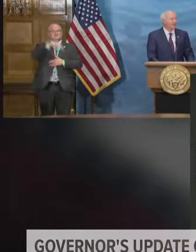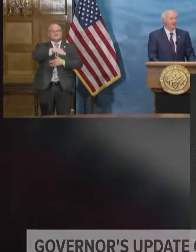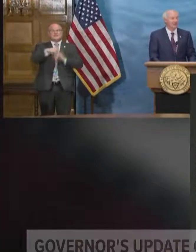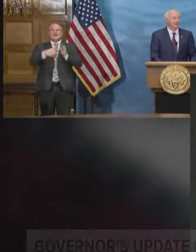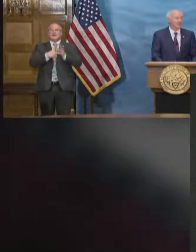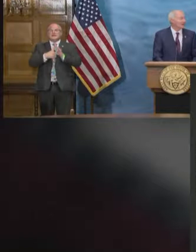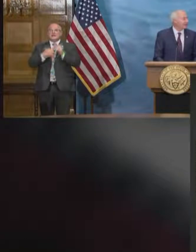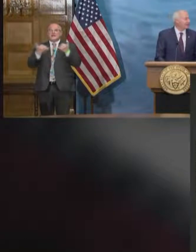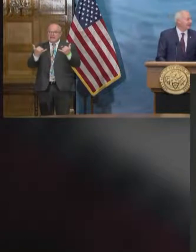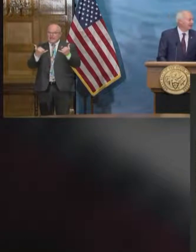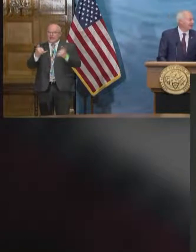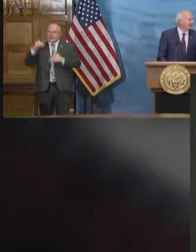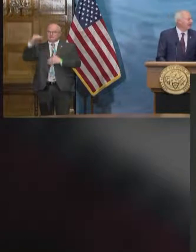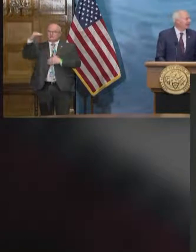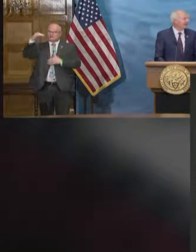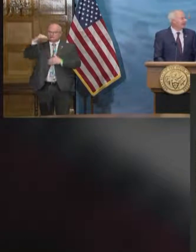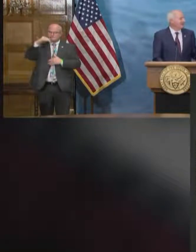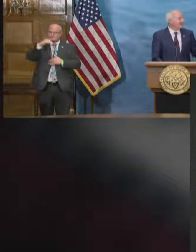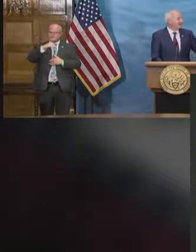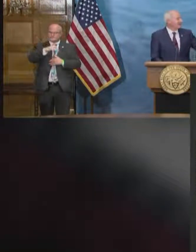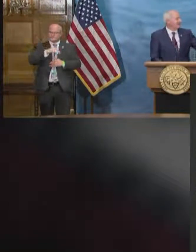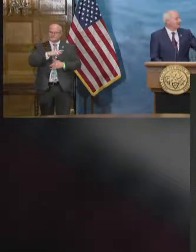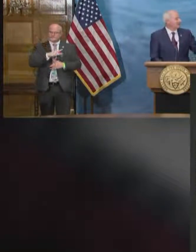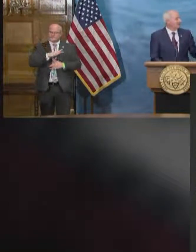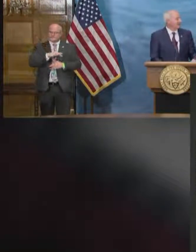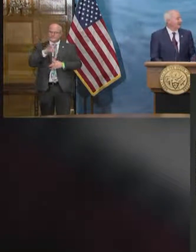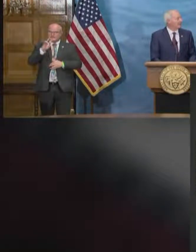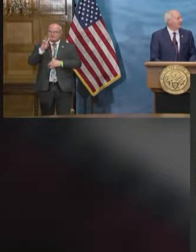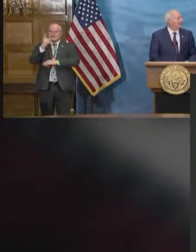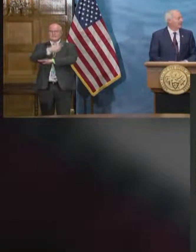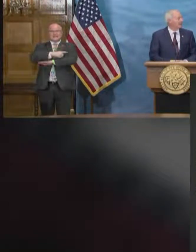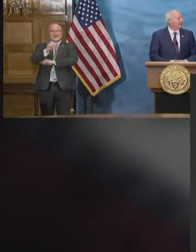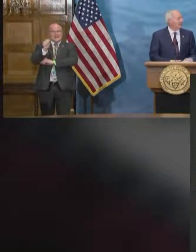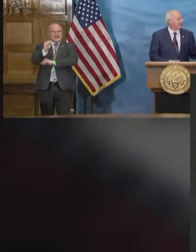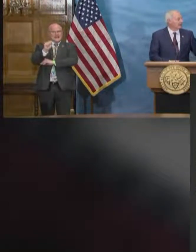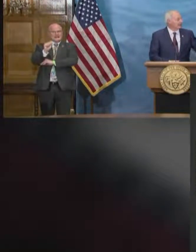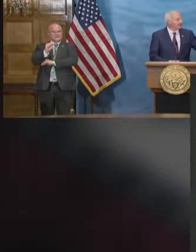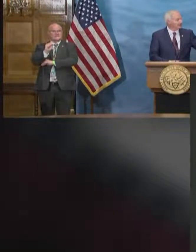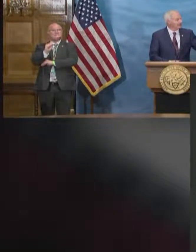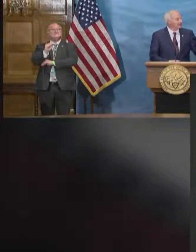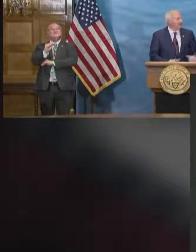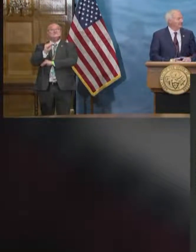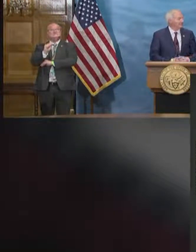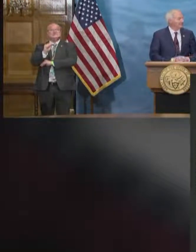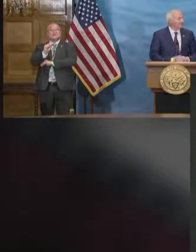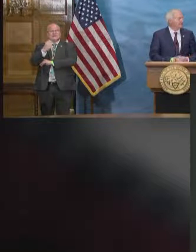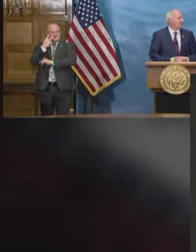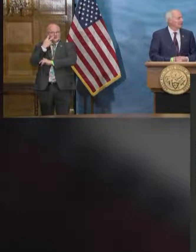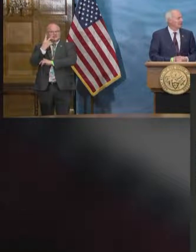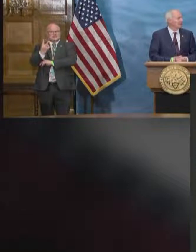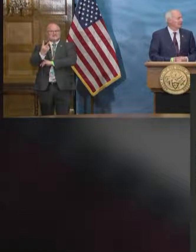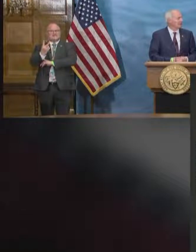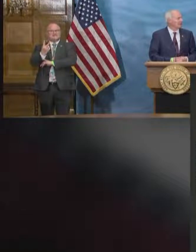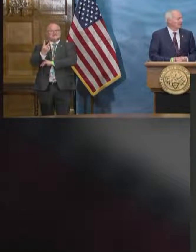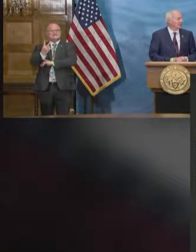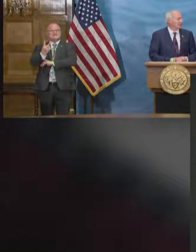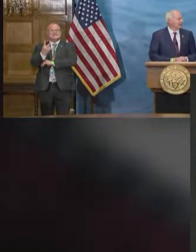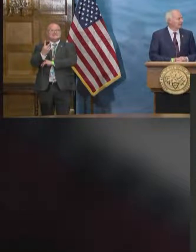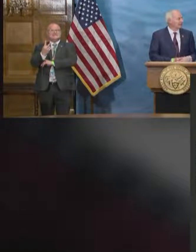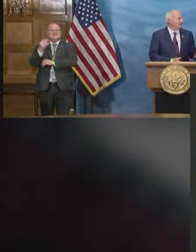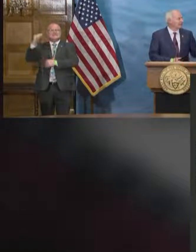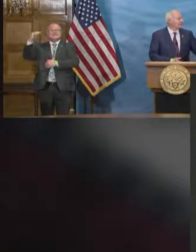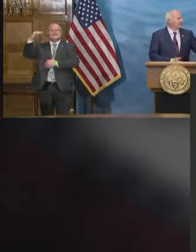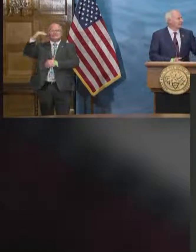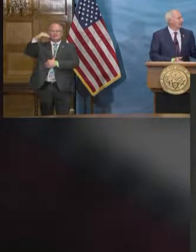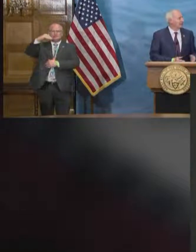the right direction right now. 7-day rolling average of combined cases. You can see that the trend line is